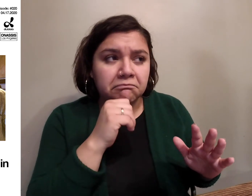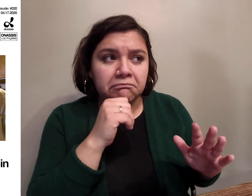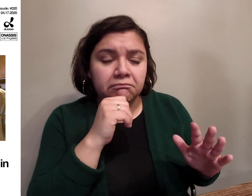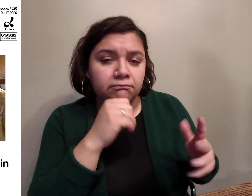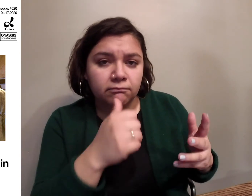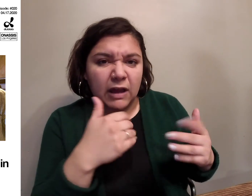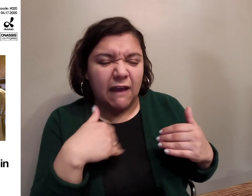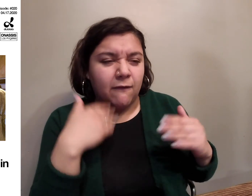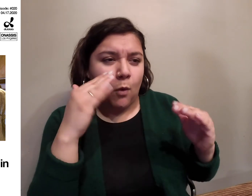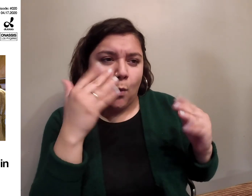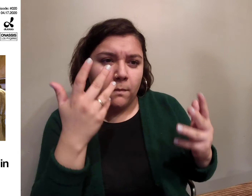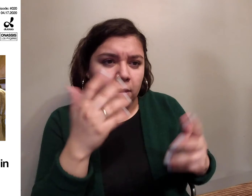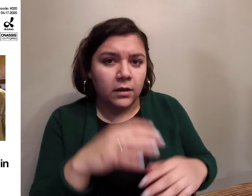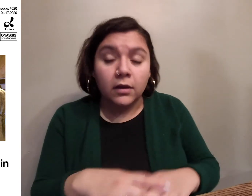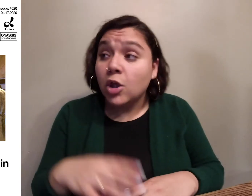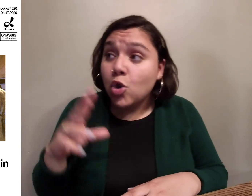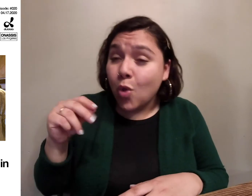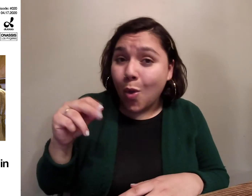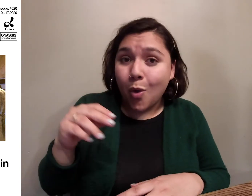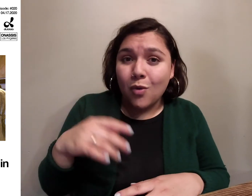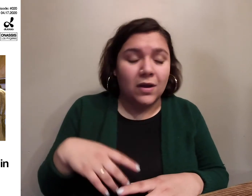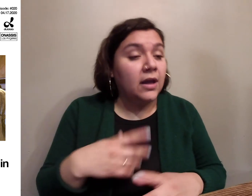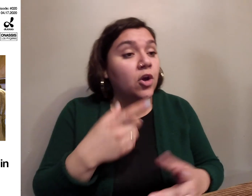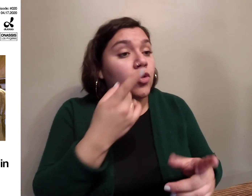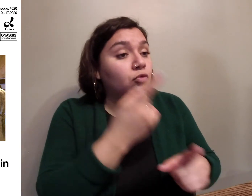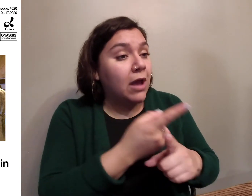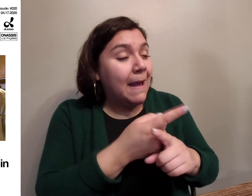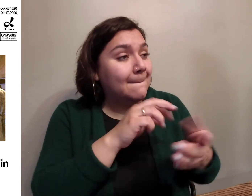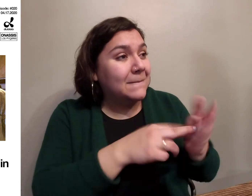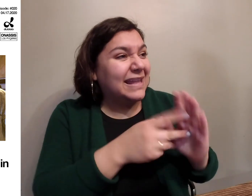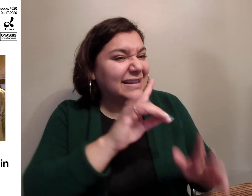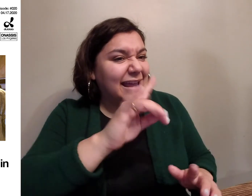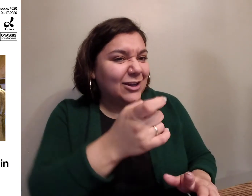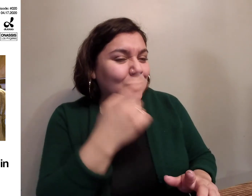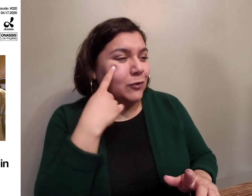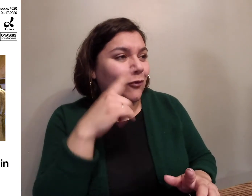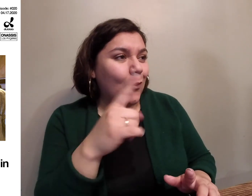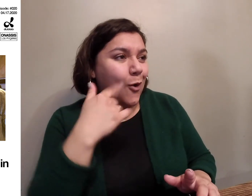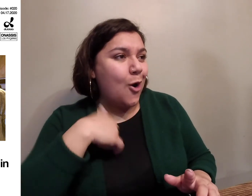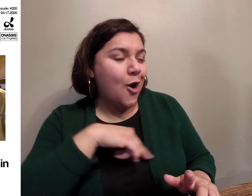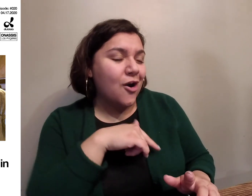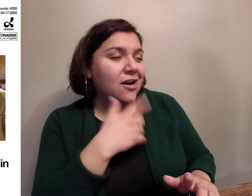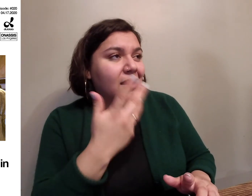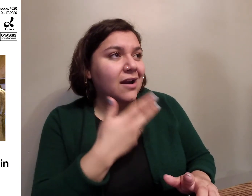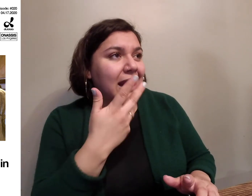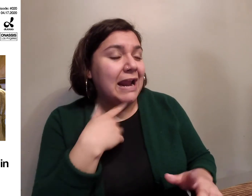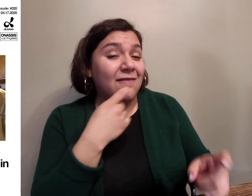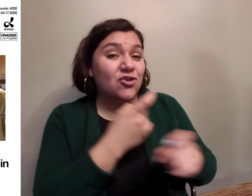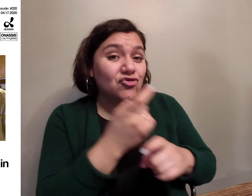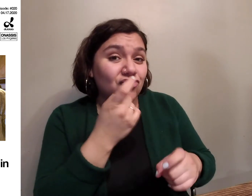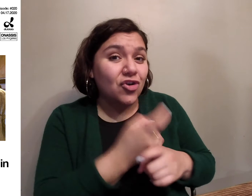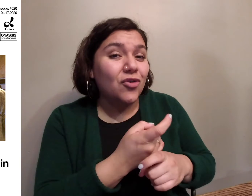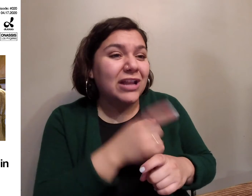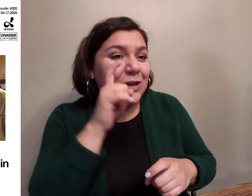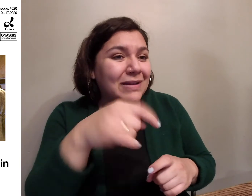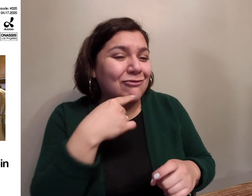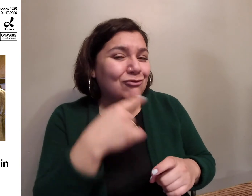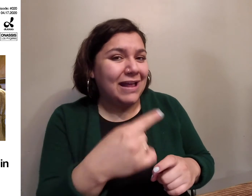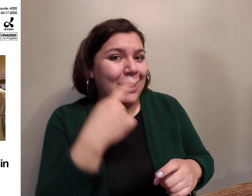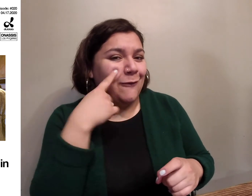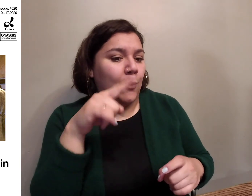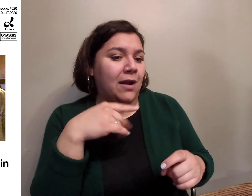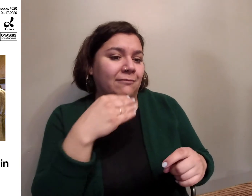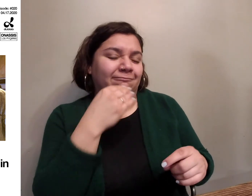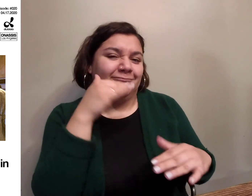No. So in a way, the diagnosis for the jokes you need to tell over the dinner table to your son